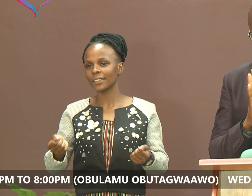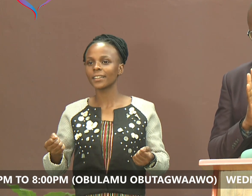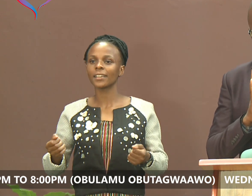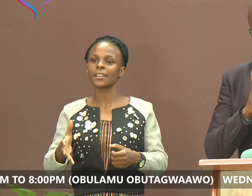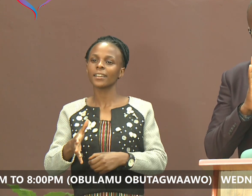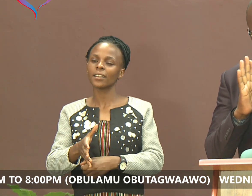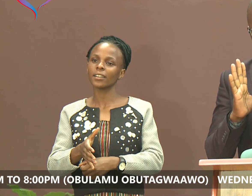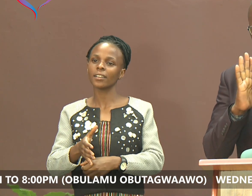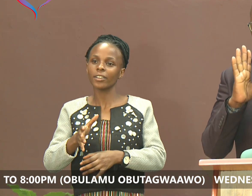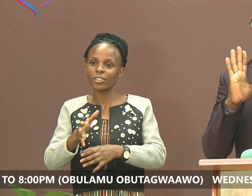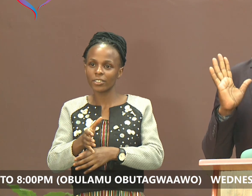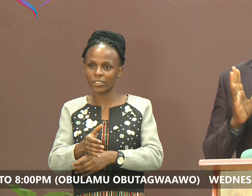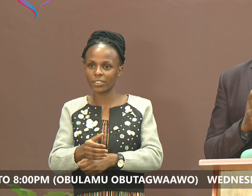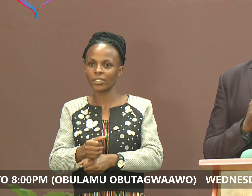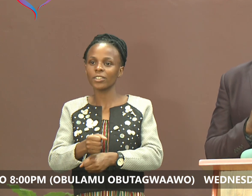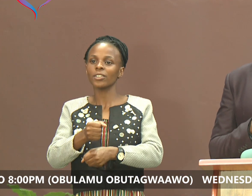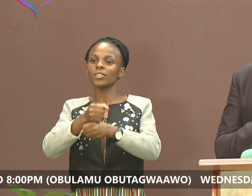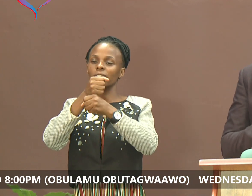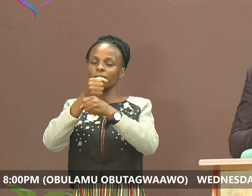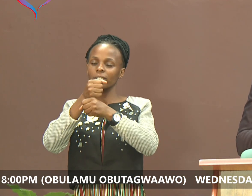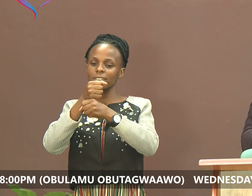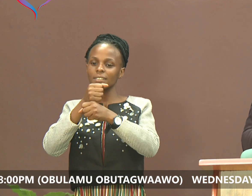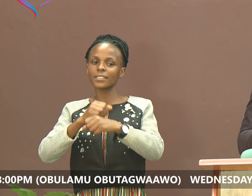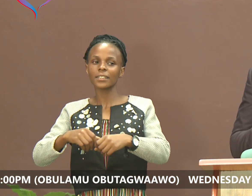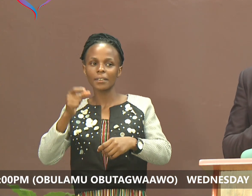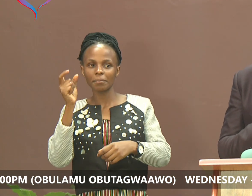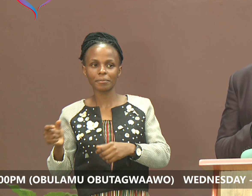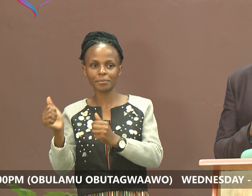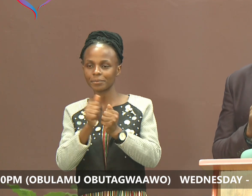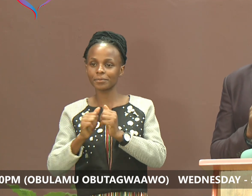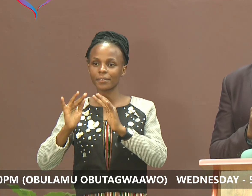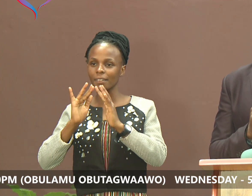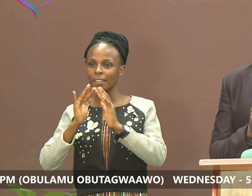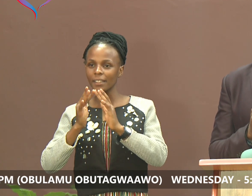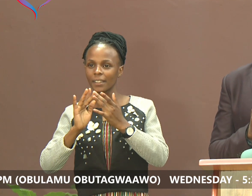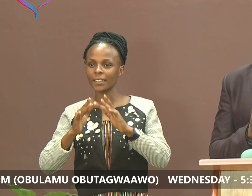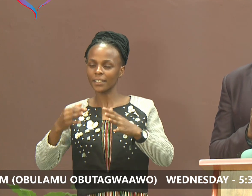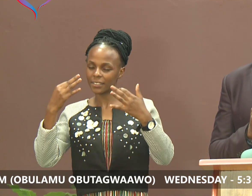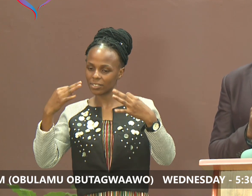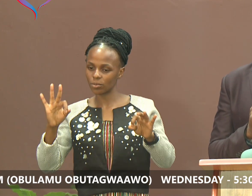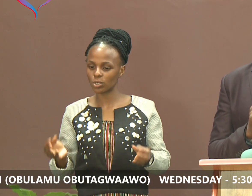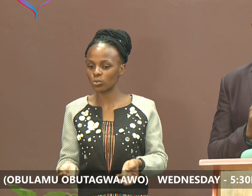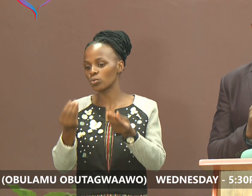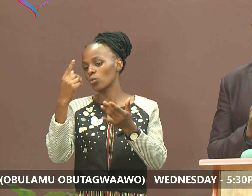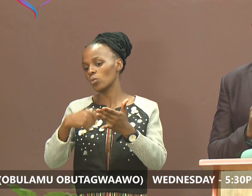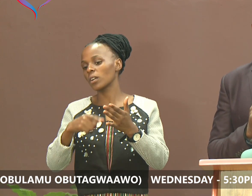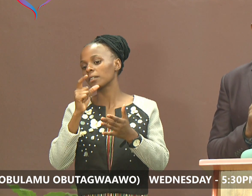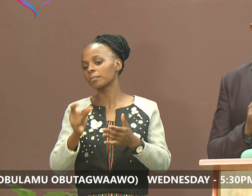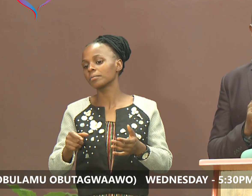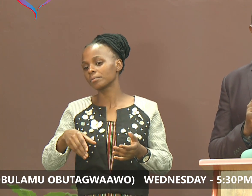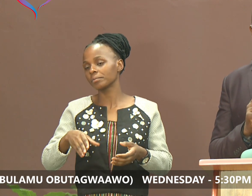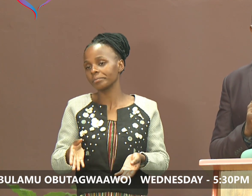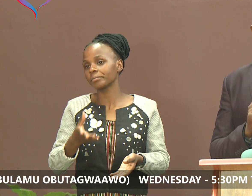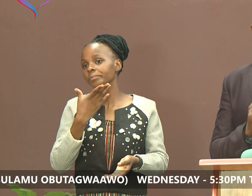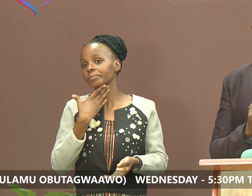internet. Eri free okola cheyagala. Muguno omulembe toyinza kwesiga muntu na internet where someone is free